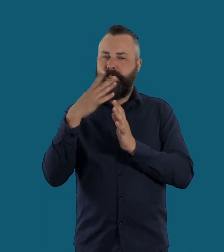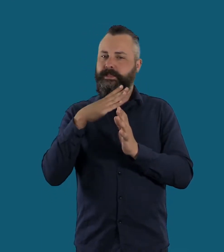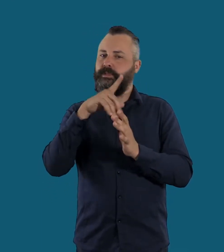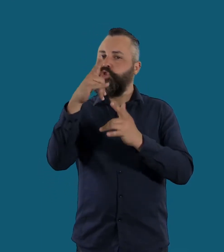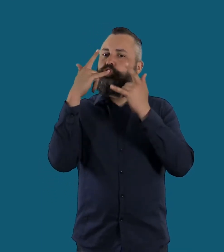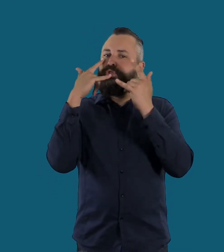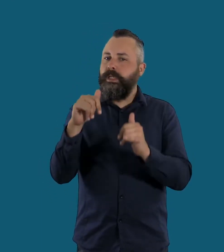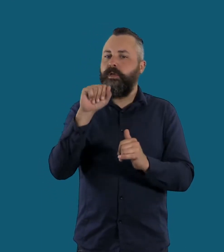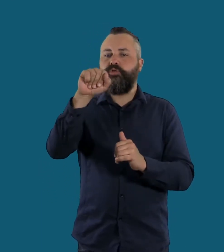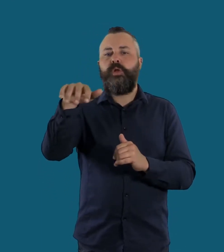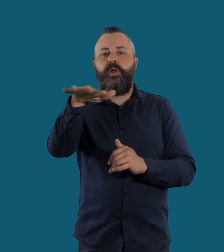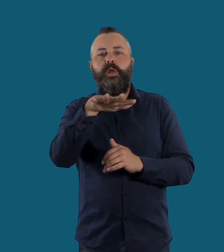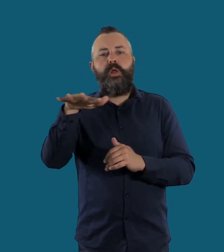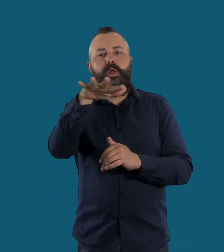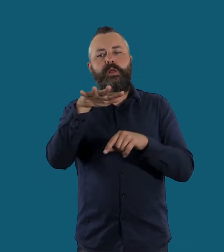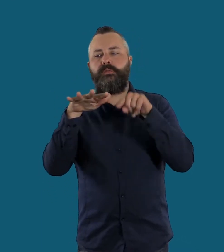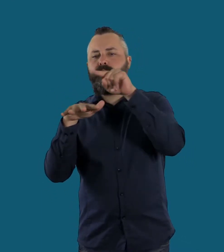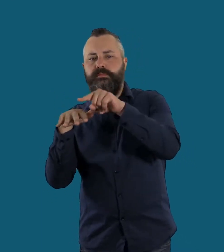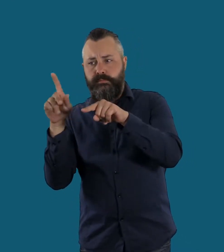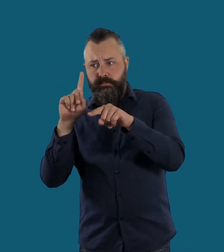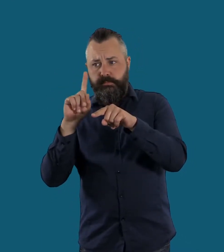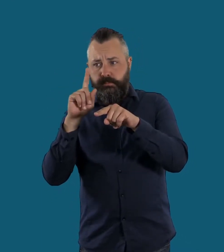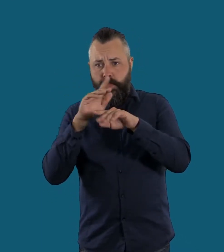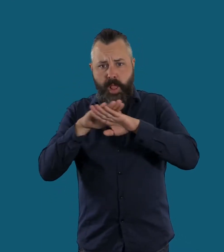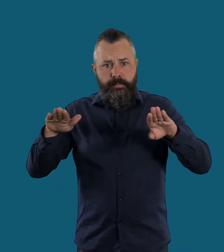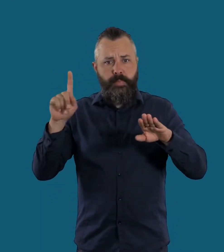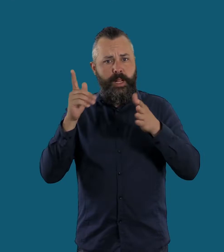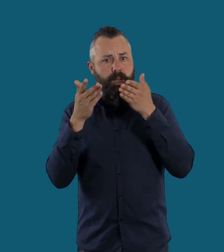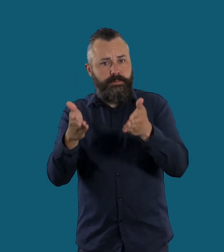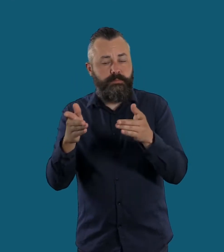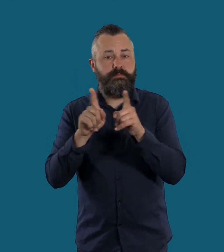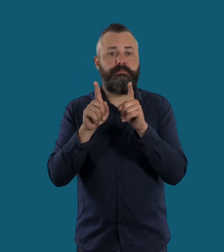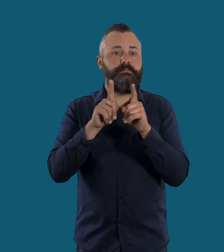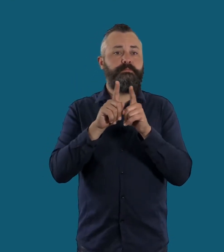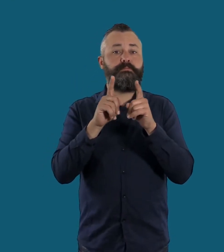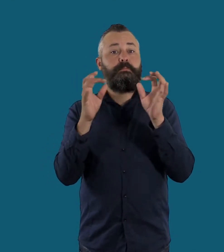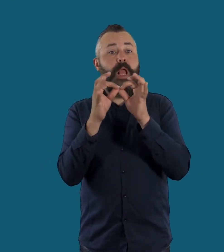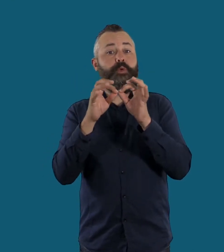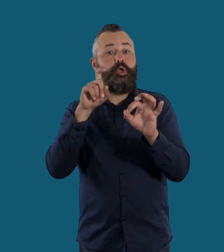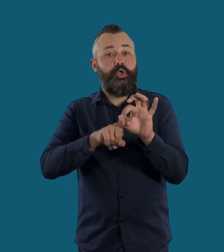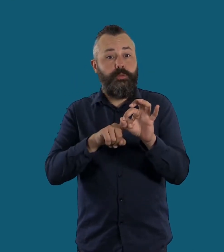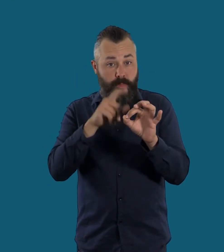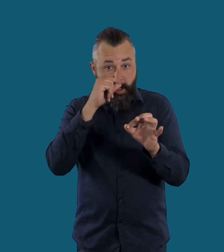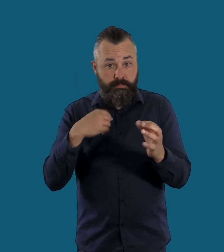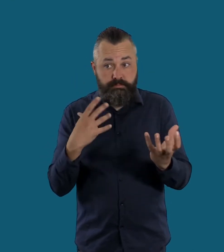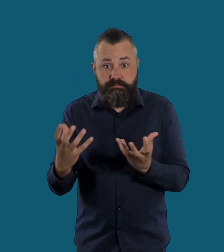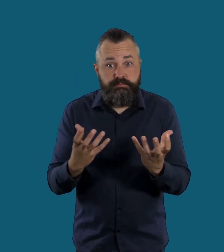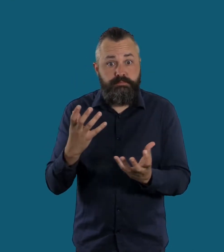You'll need to check the guidelines for your local area as to what is permitted in your state on days with a total fire ban, such as the use of